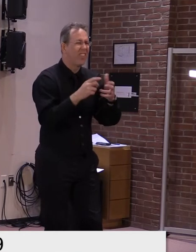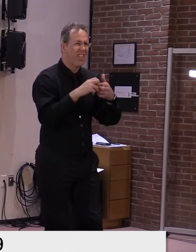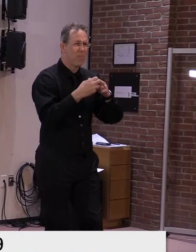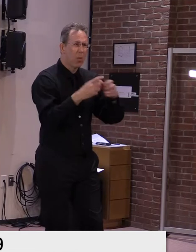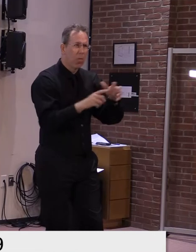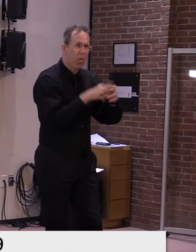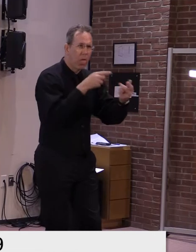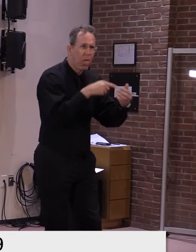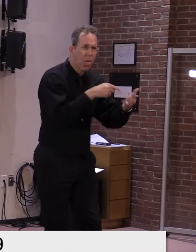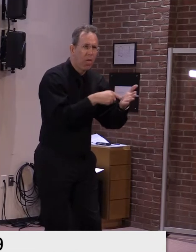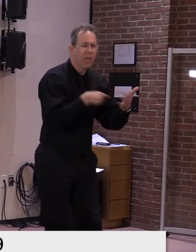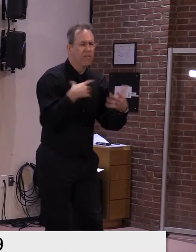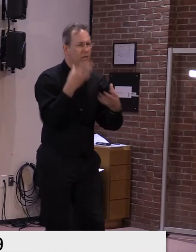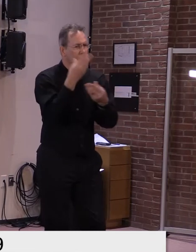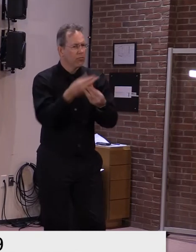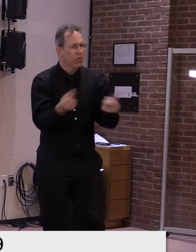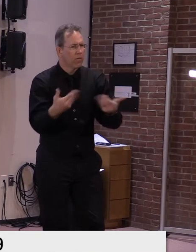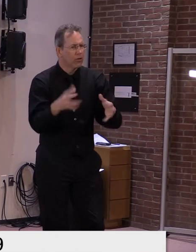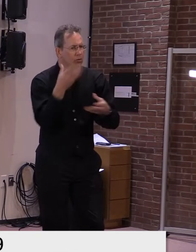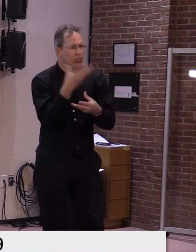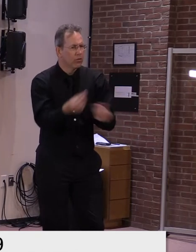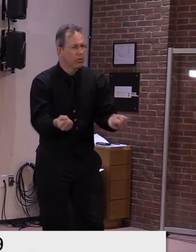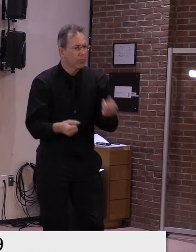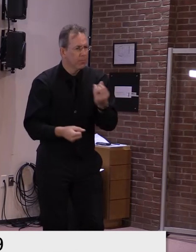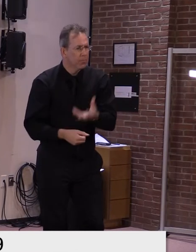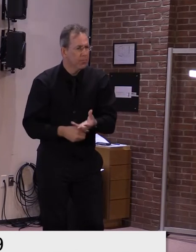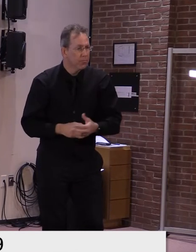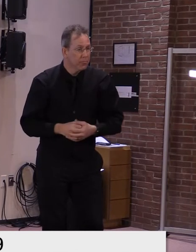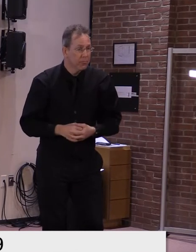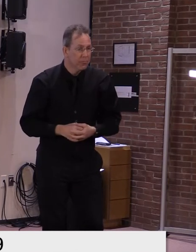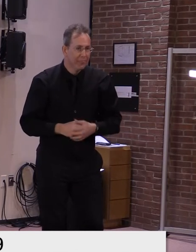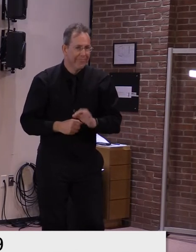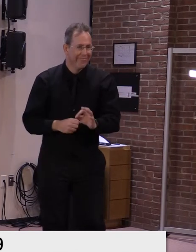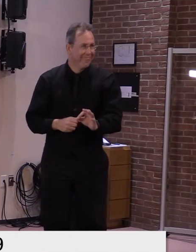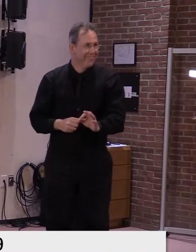glitch. On the birthday glitch. Thanks so much. Yep.